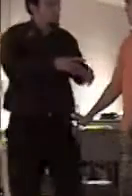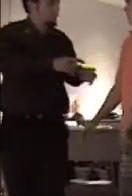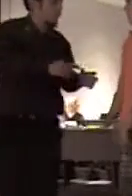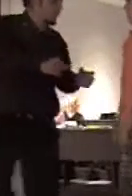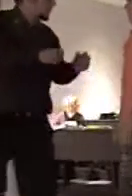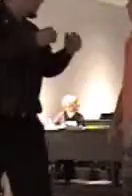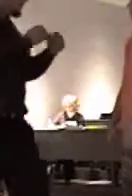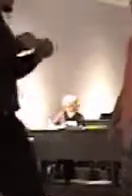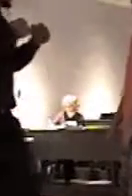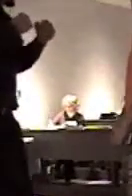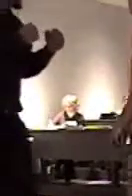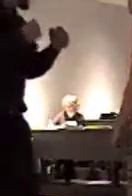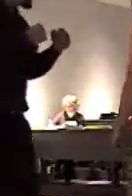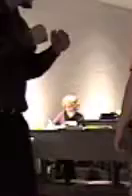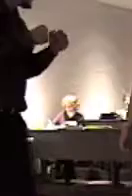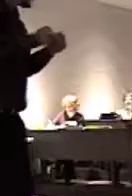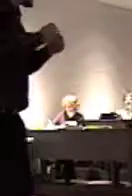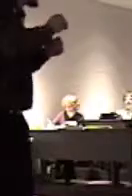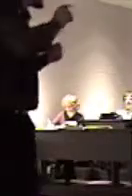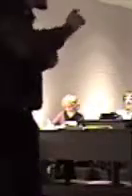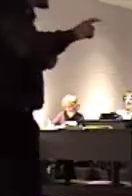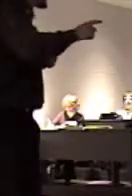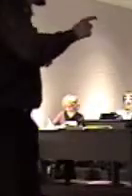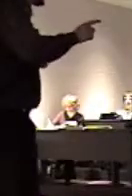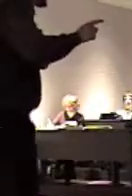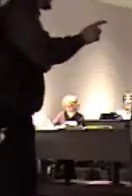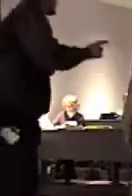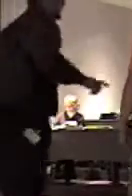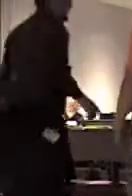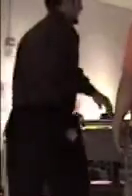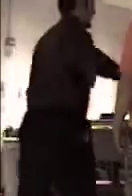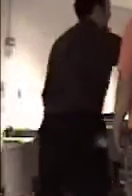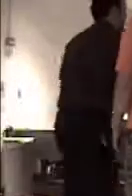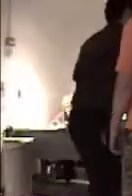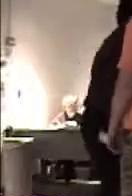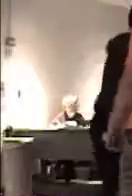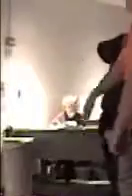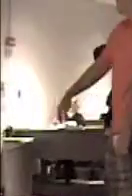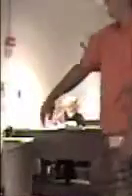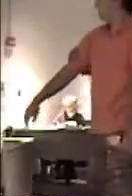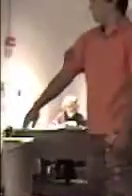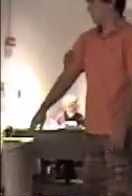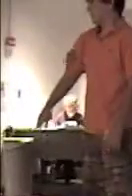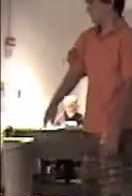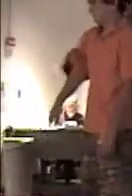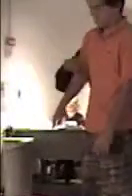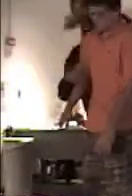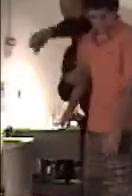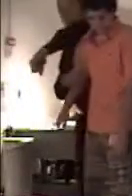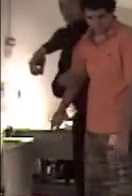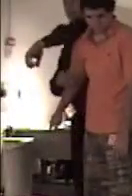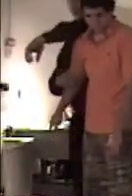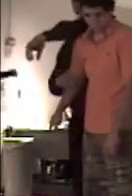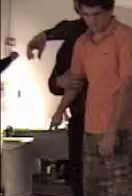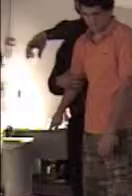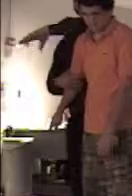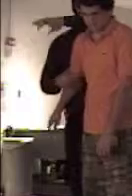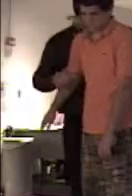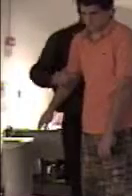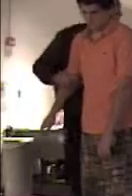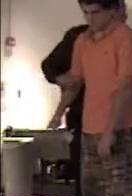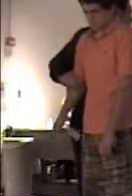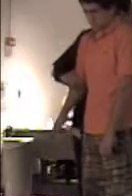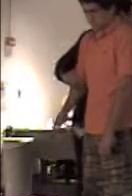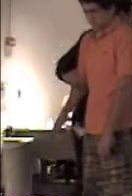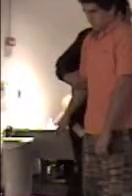You never fought face to face because that's how you get hurt. You fought when you got to punch him in the back of the head.